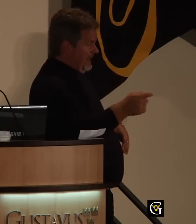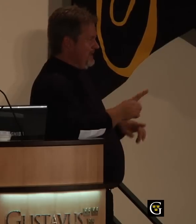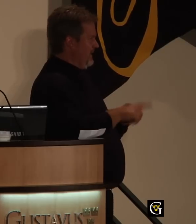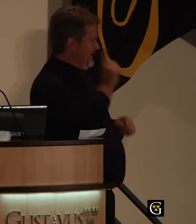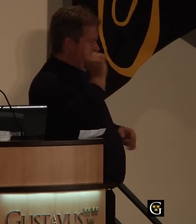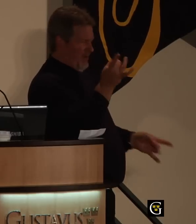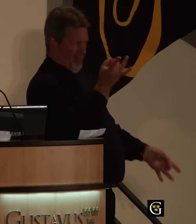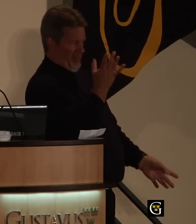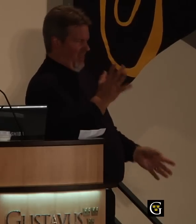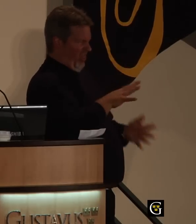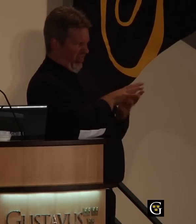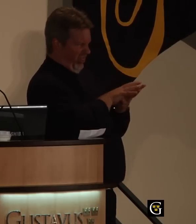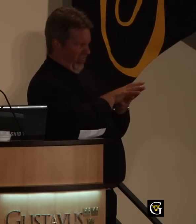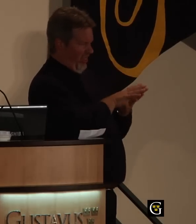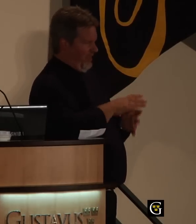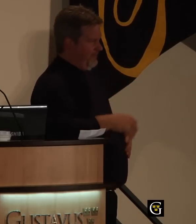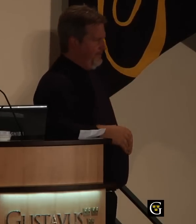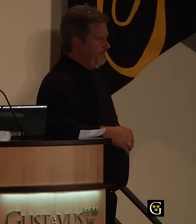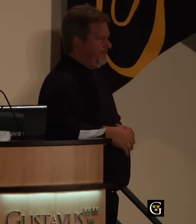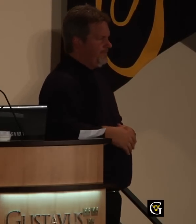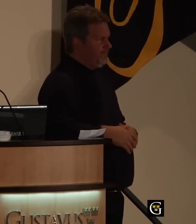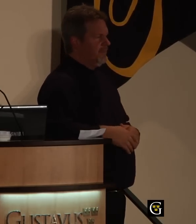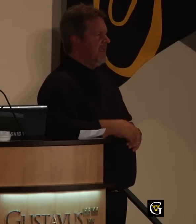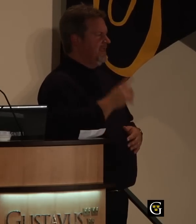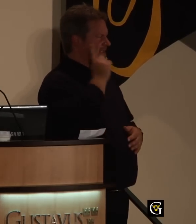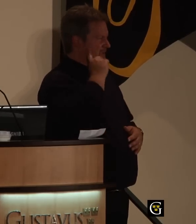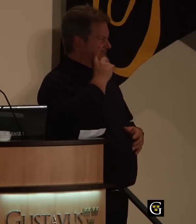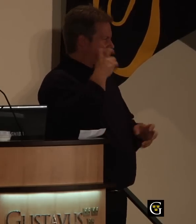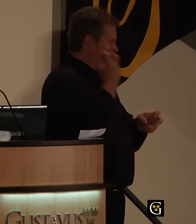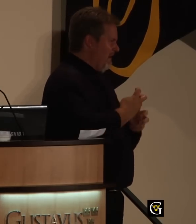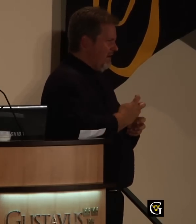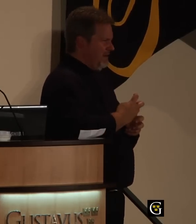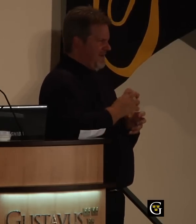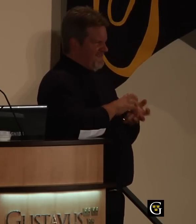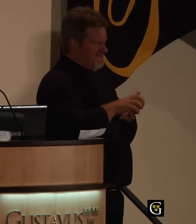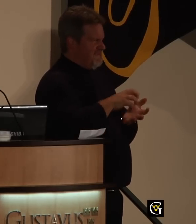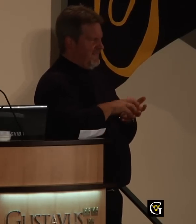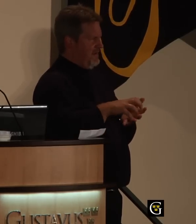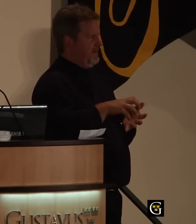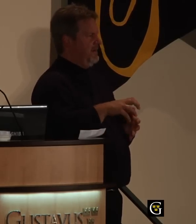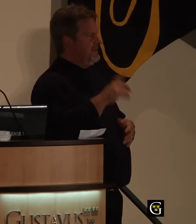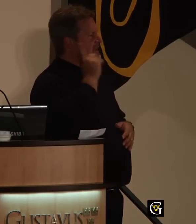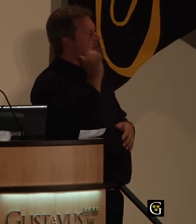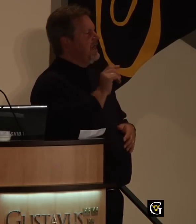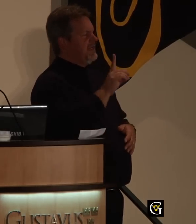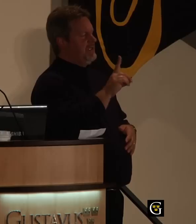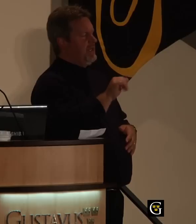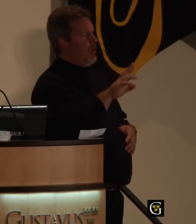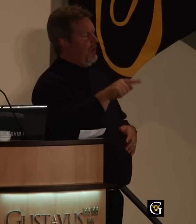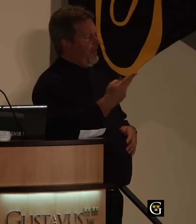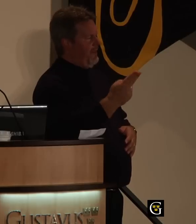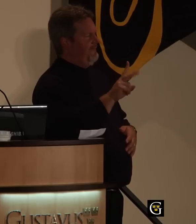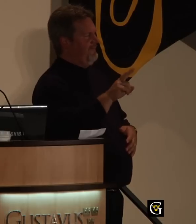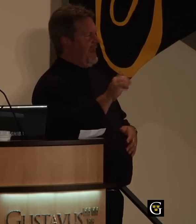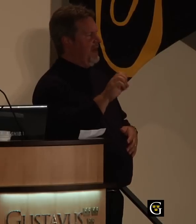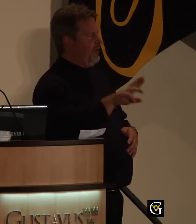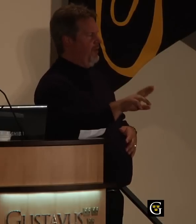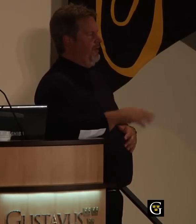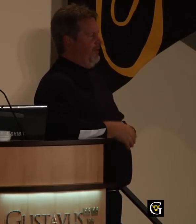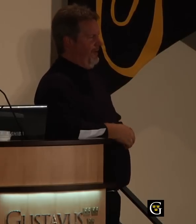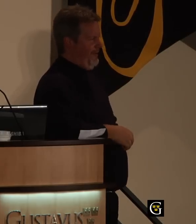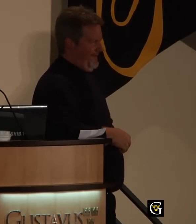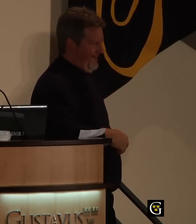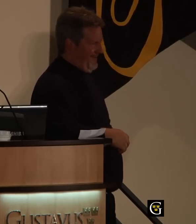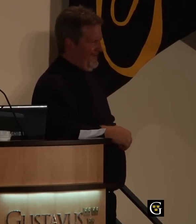it? It sounds really awful. It sounds harsh. It sounds grating. It sounds like Darth Vader speaking through a